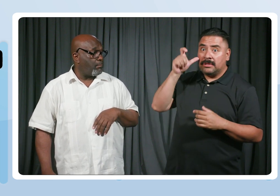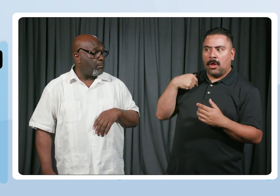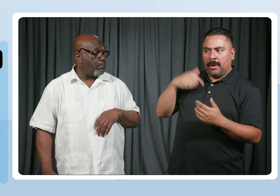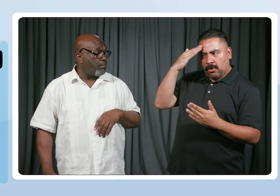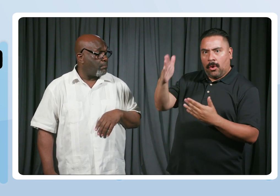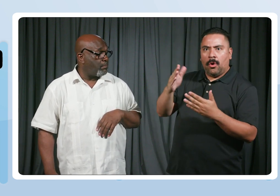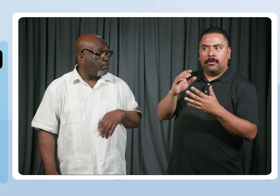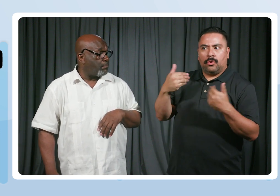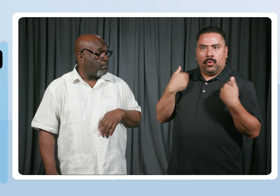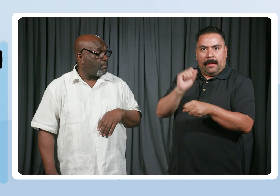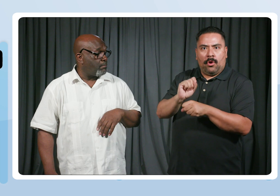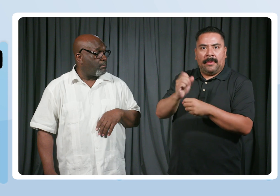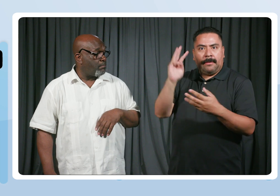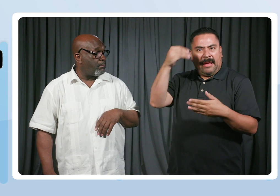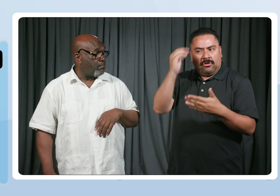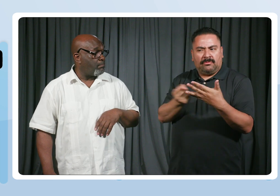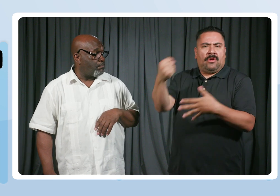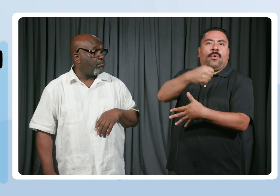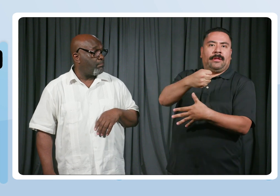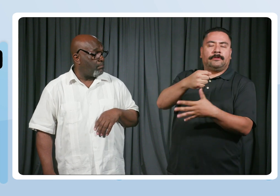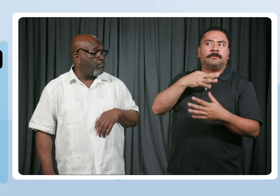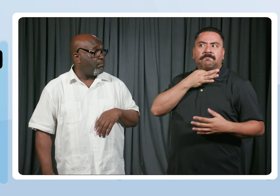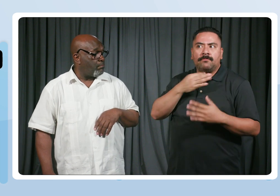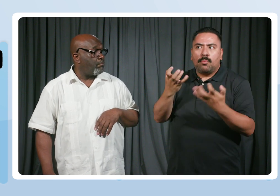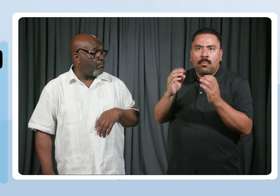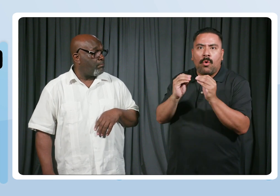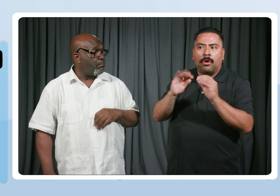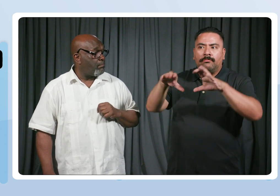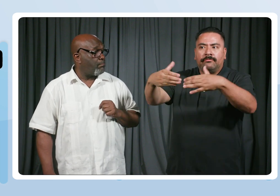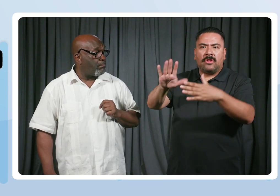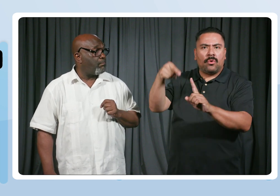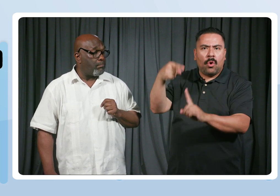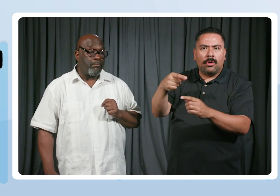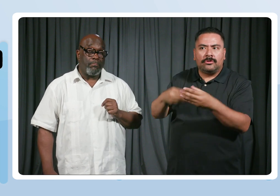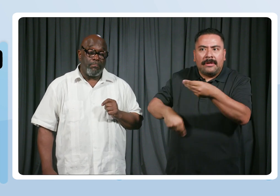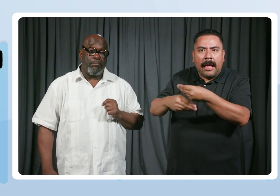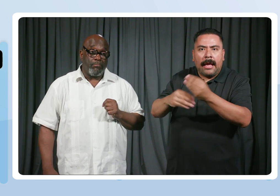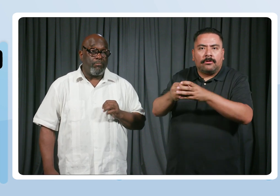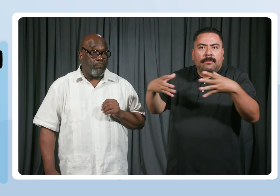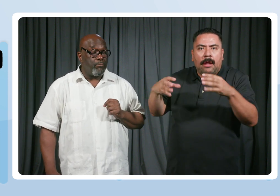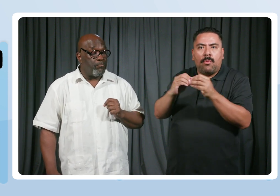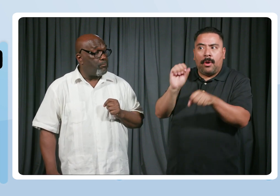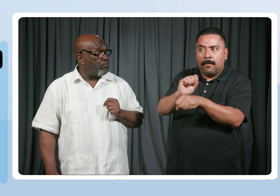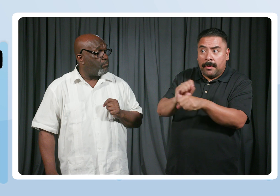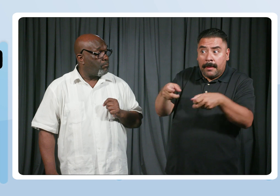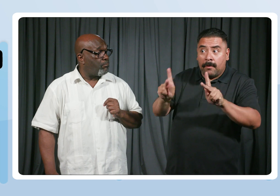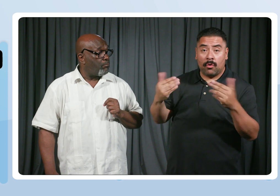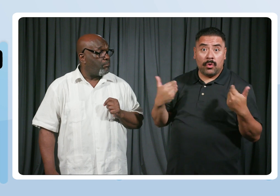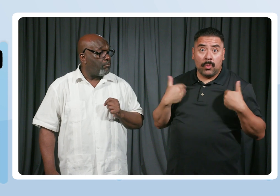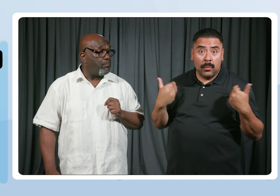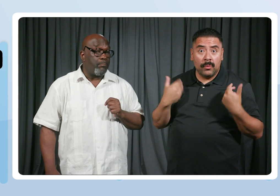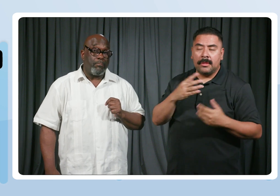priorities. We'd love to hear a little bit more about, the administration's goal to expand employment opportunities for